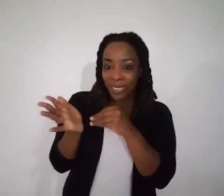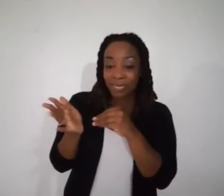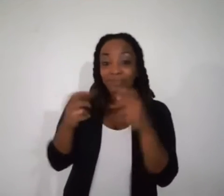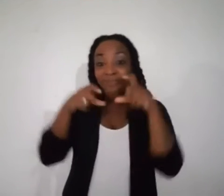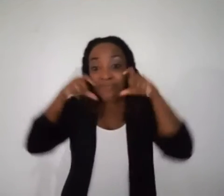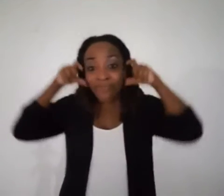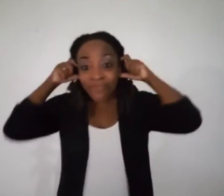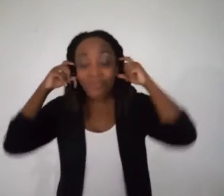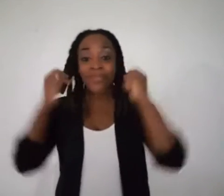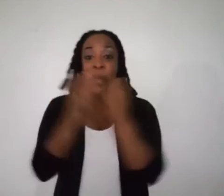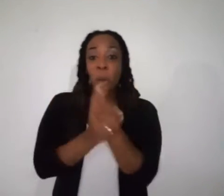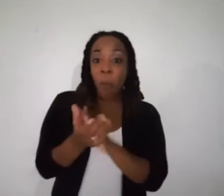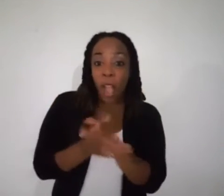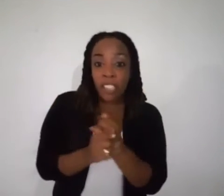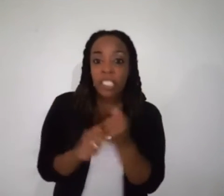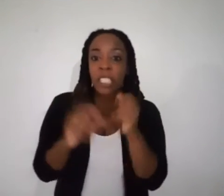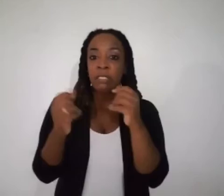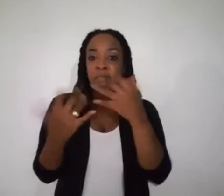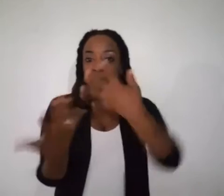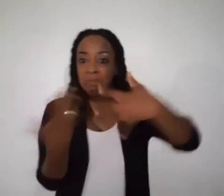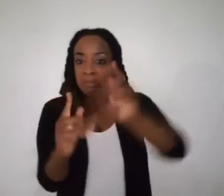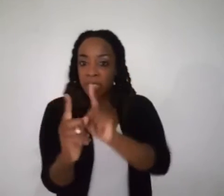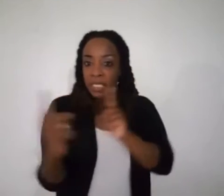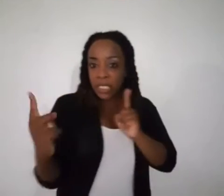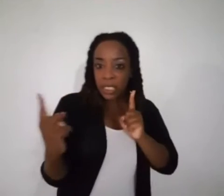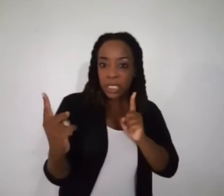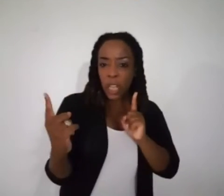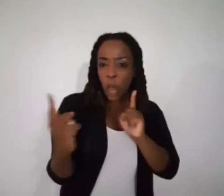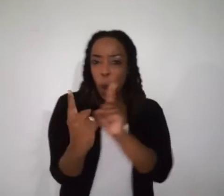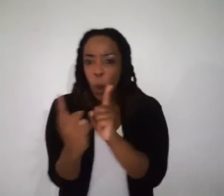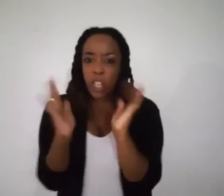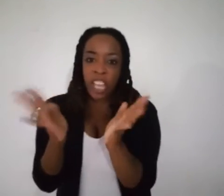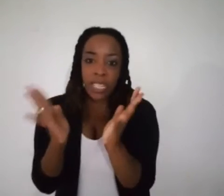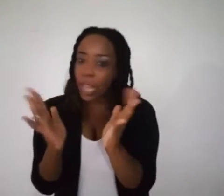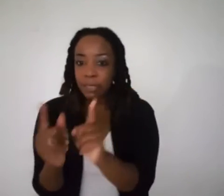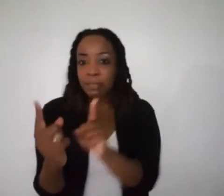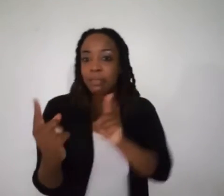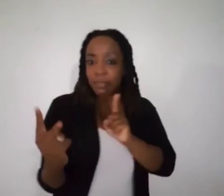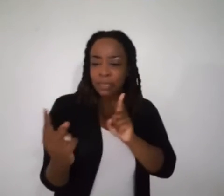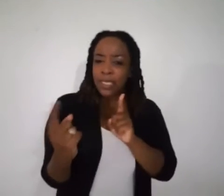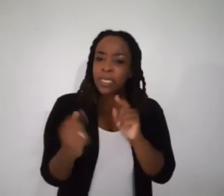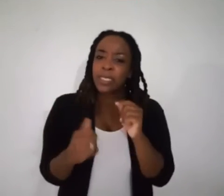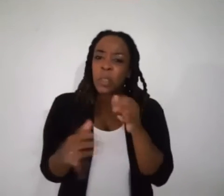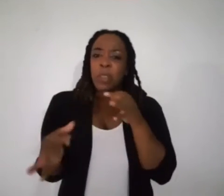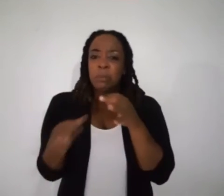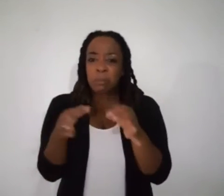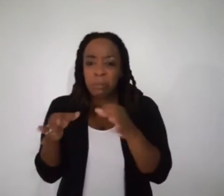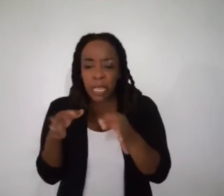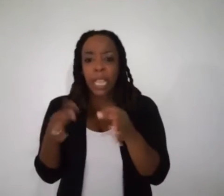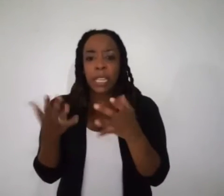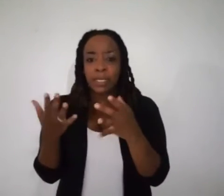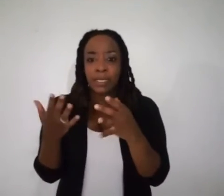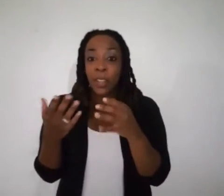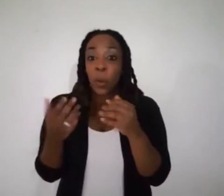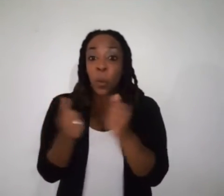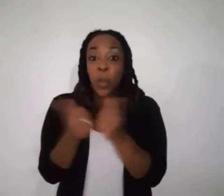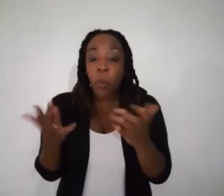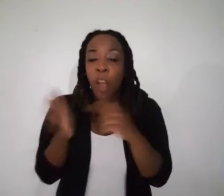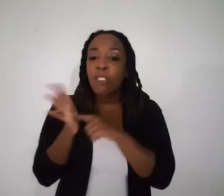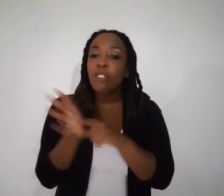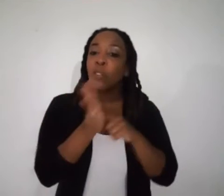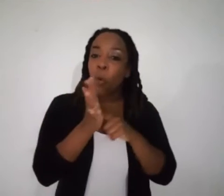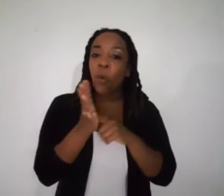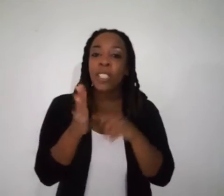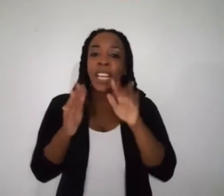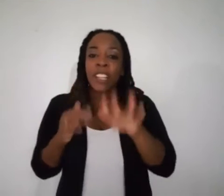physical distancing. You want to do all these things so that your child will see that you're not asking them to do something that